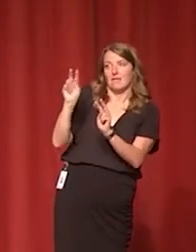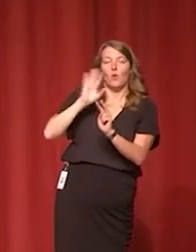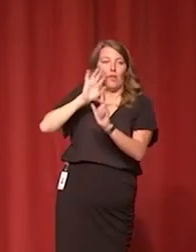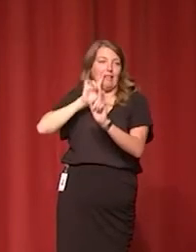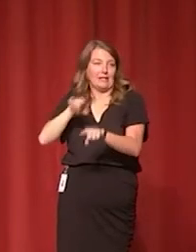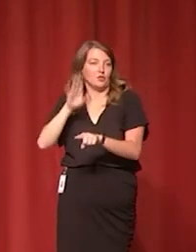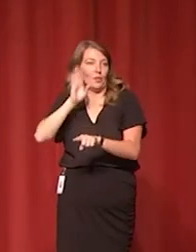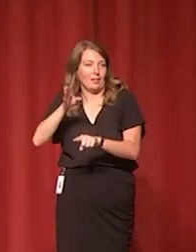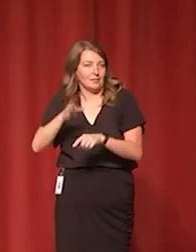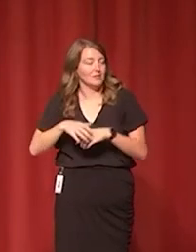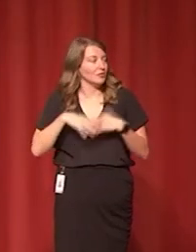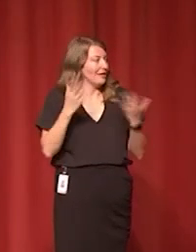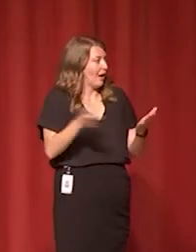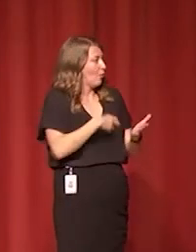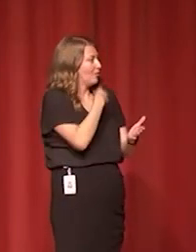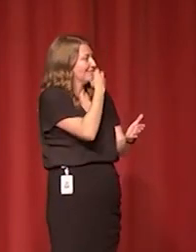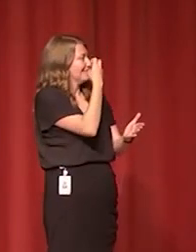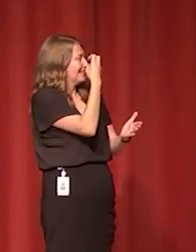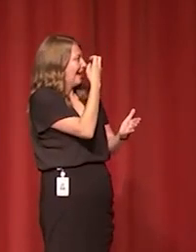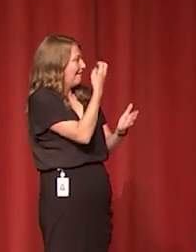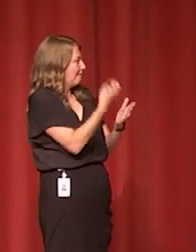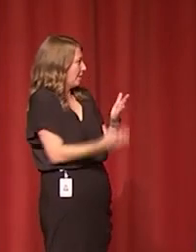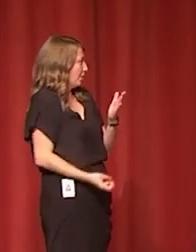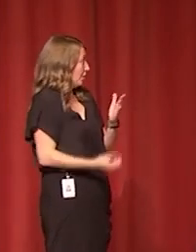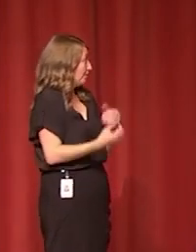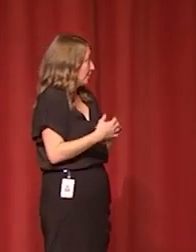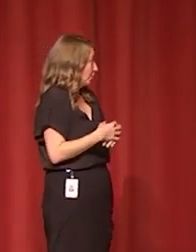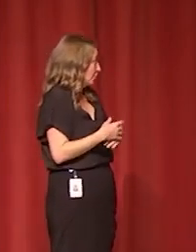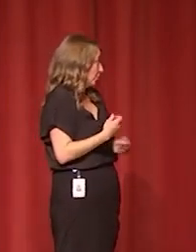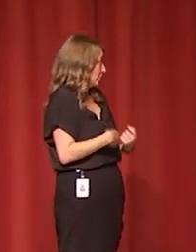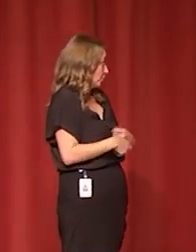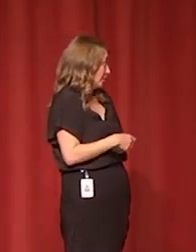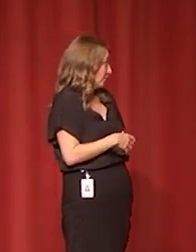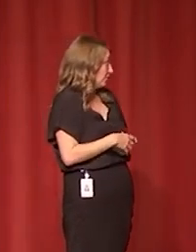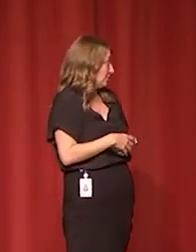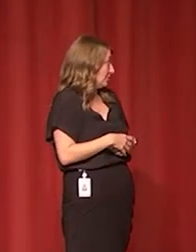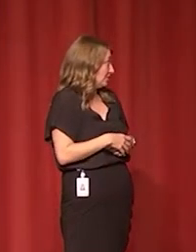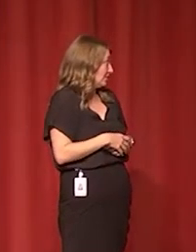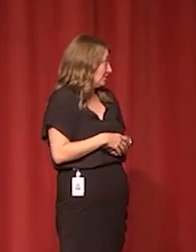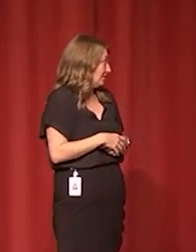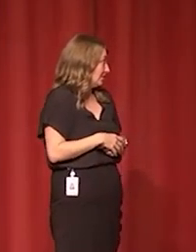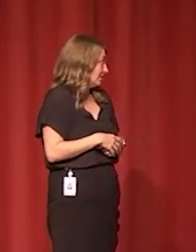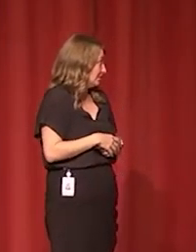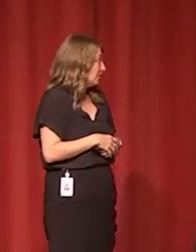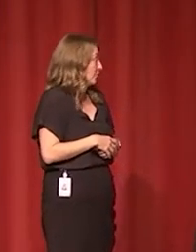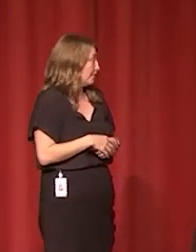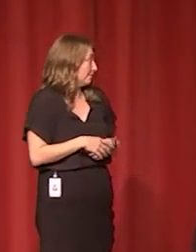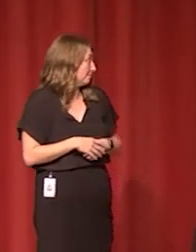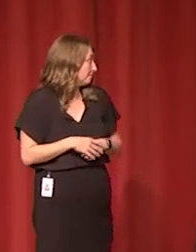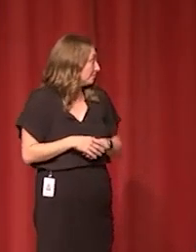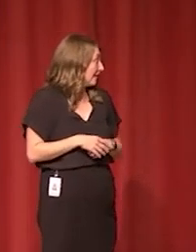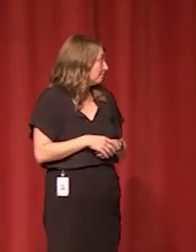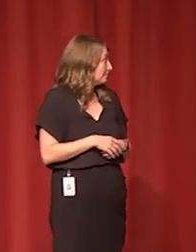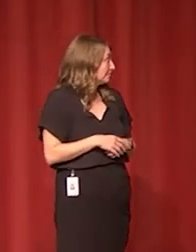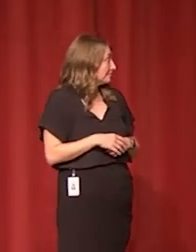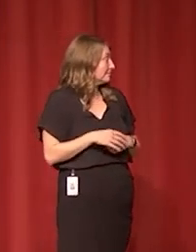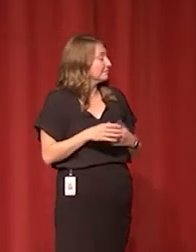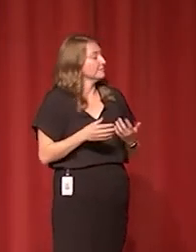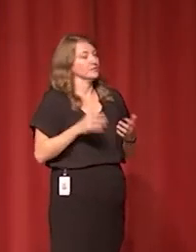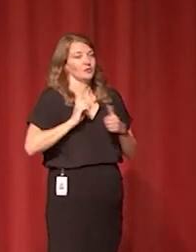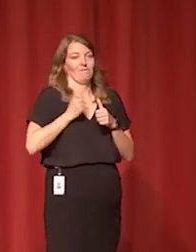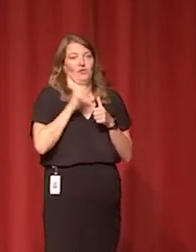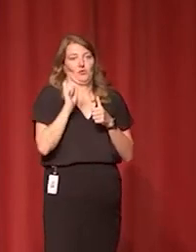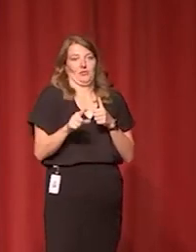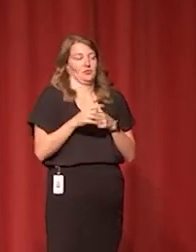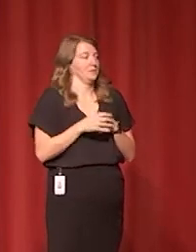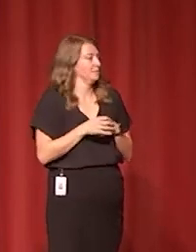just dive right on in here. Thank you, Dr. Edwards and her colleagues for helping sort through these questions. So here's a terrific